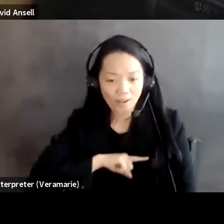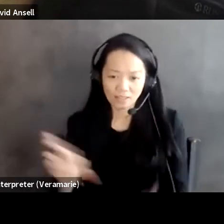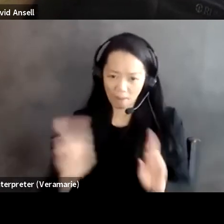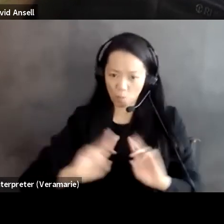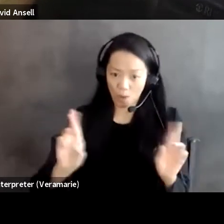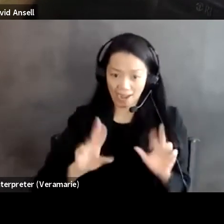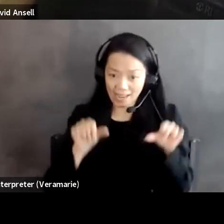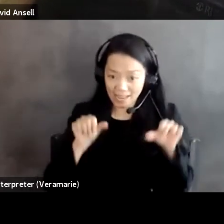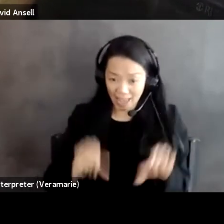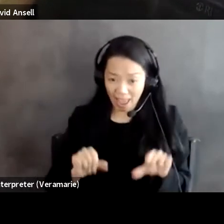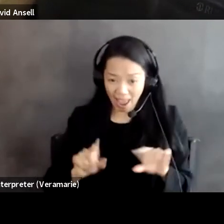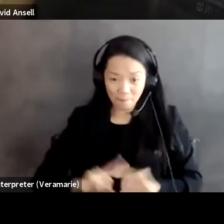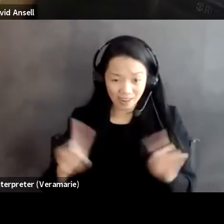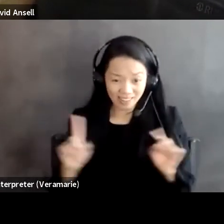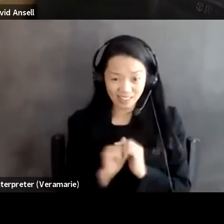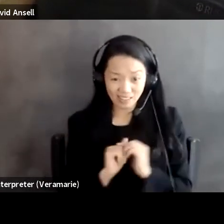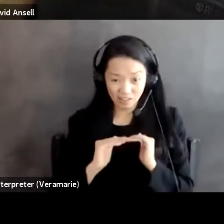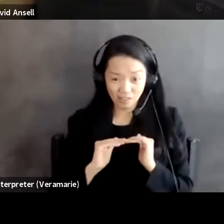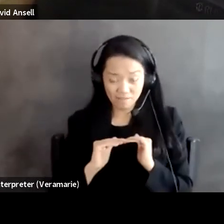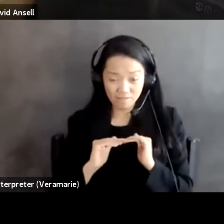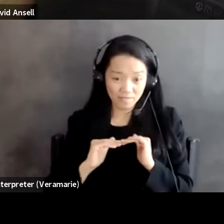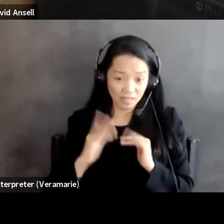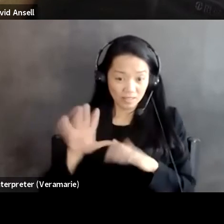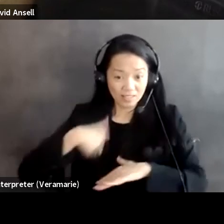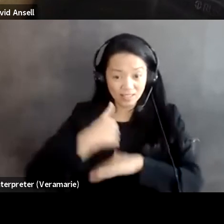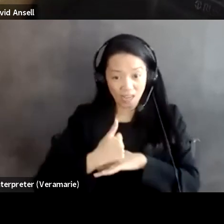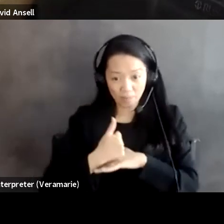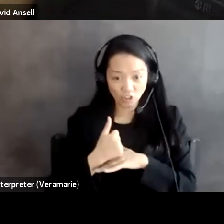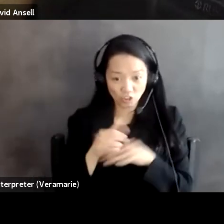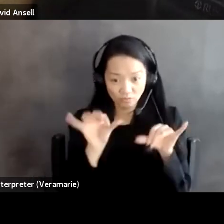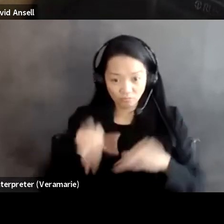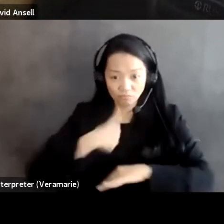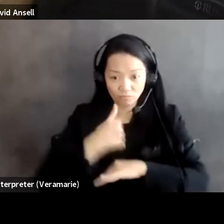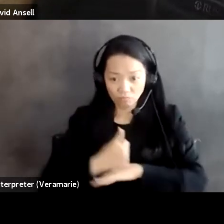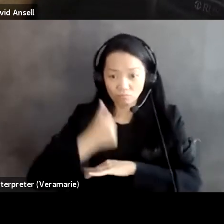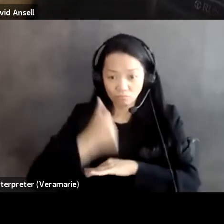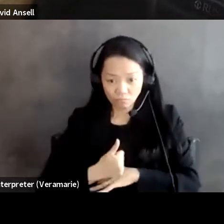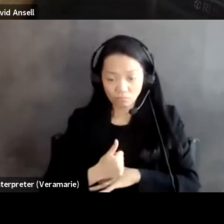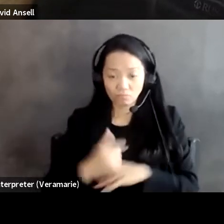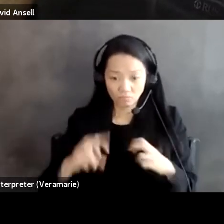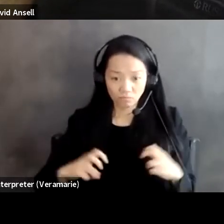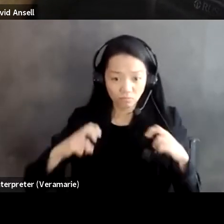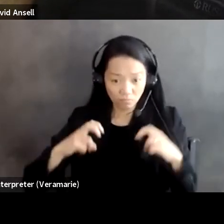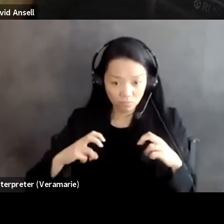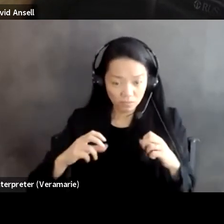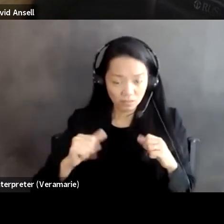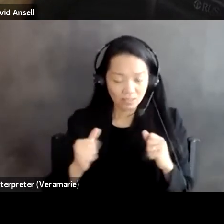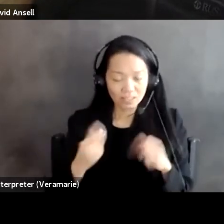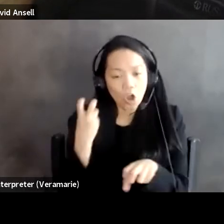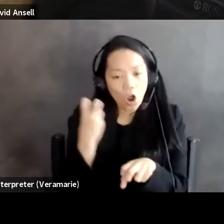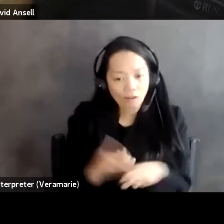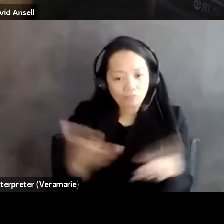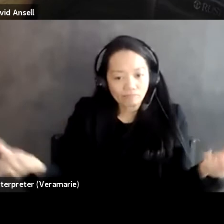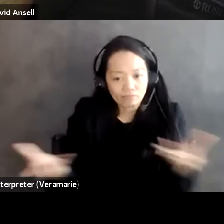do that, but until we have those values in place, it is a very difficult conversation. Thank you. Thank